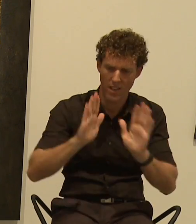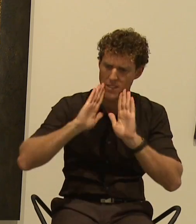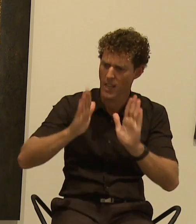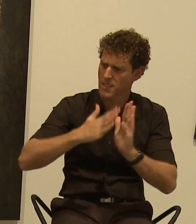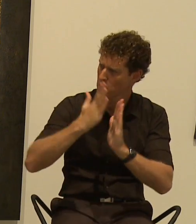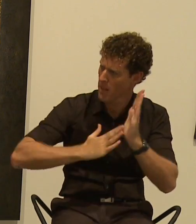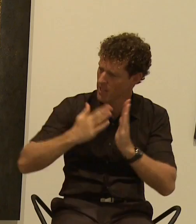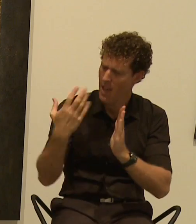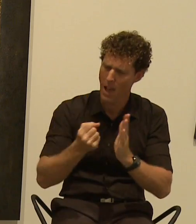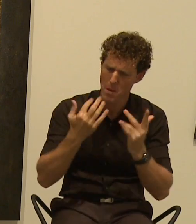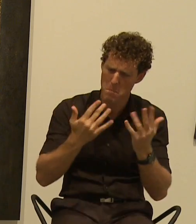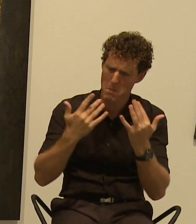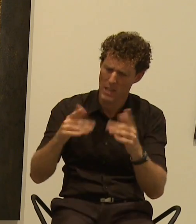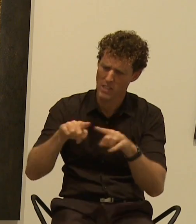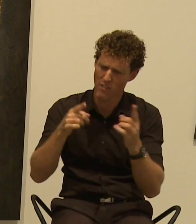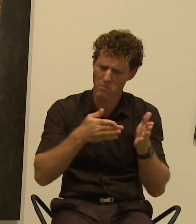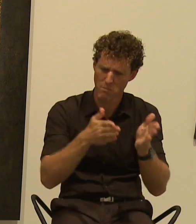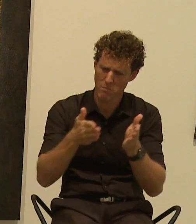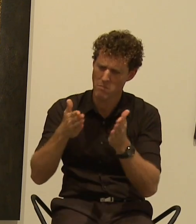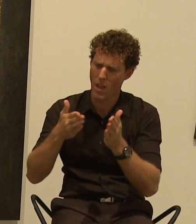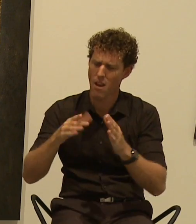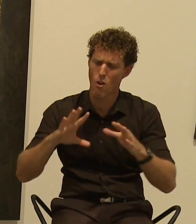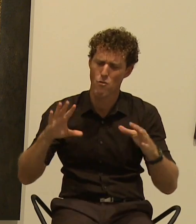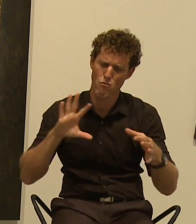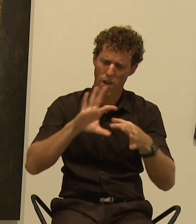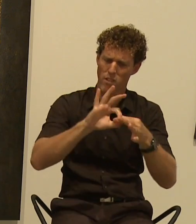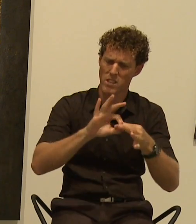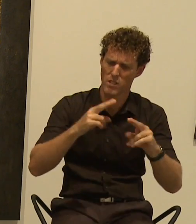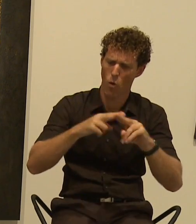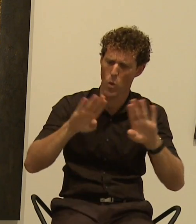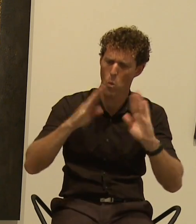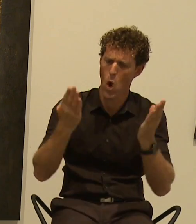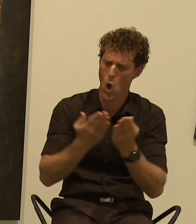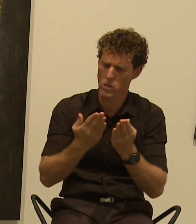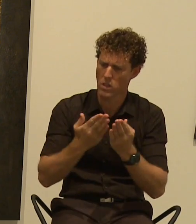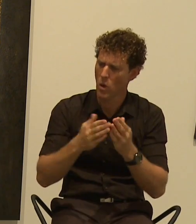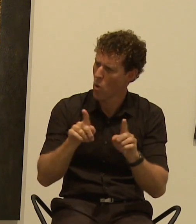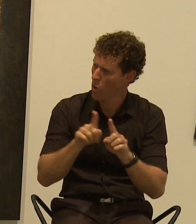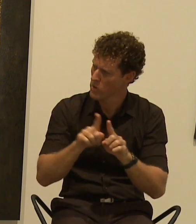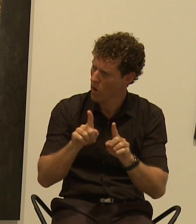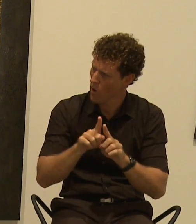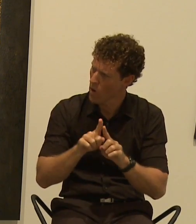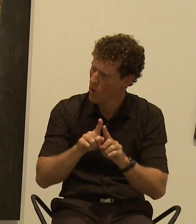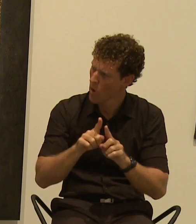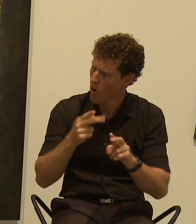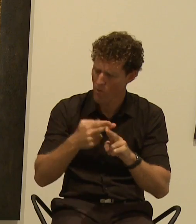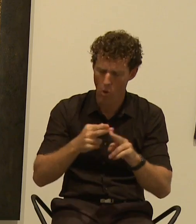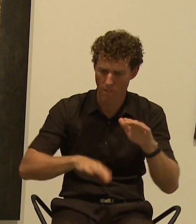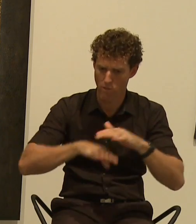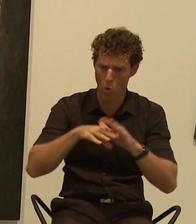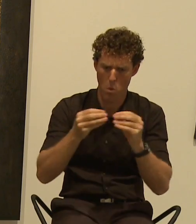and has multiple kind of art world references, being the photograph of the performance of the body